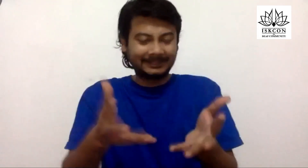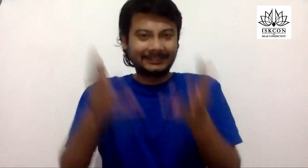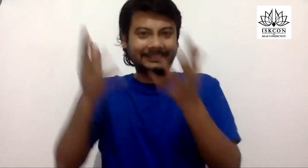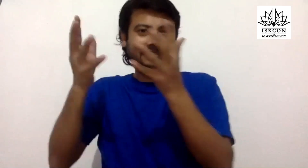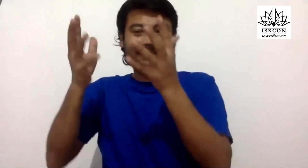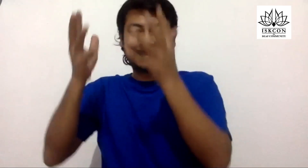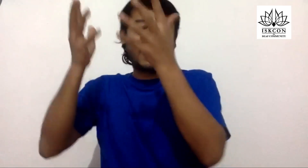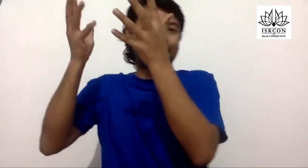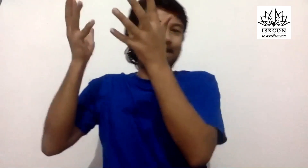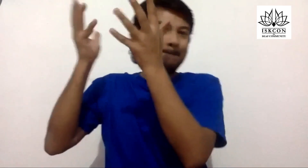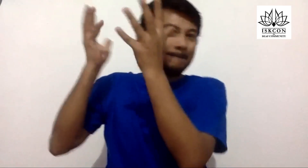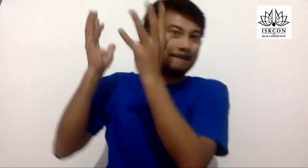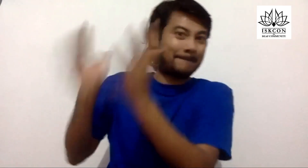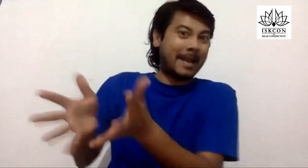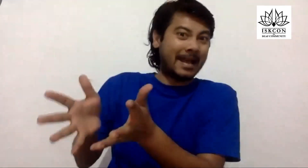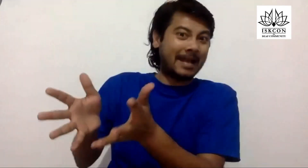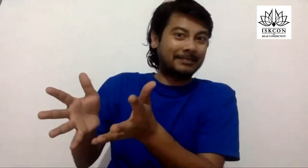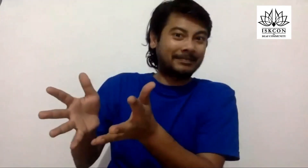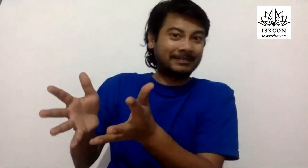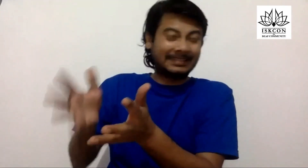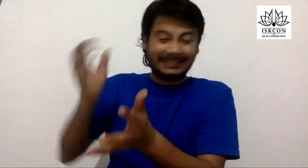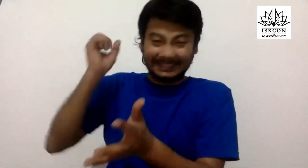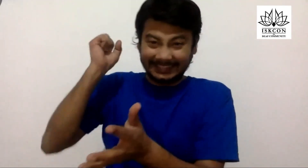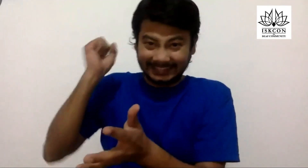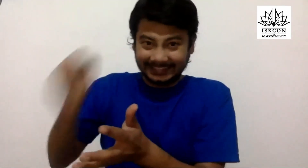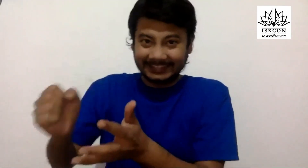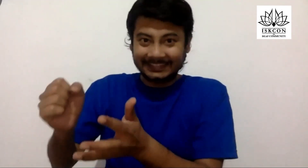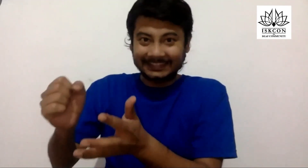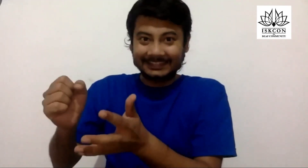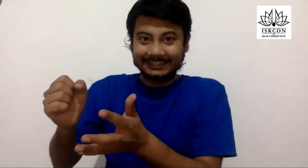and then stealing the butter that was kept hanging from a swing,